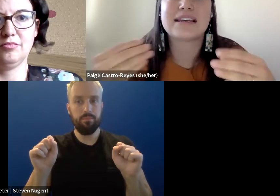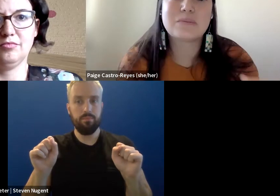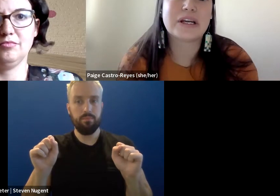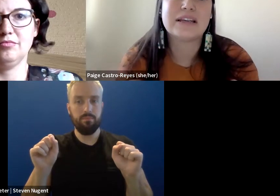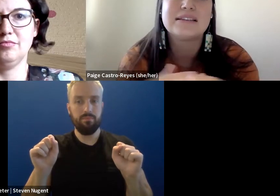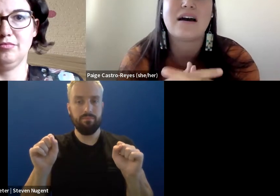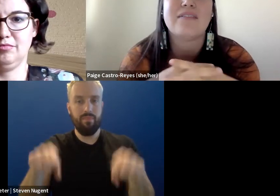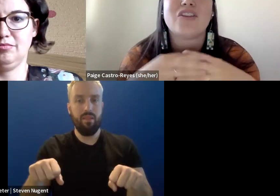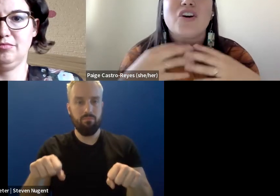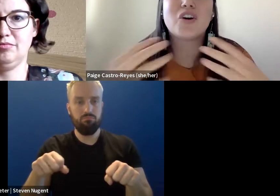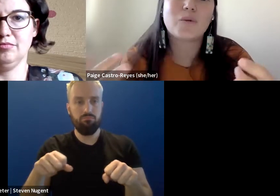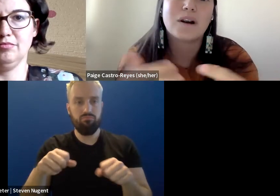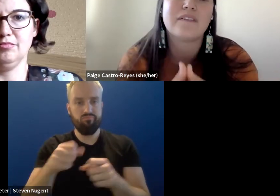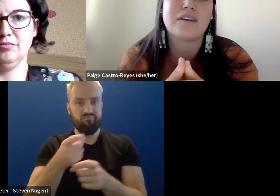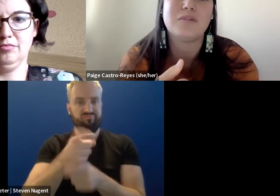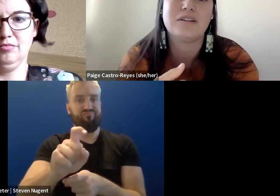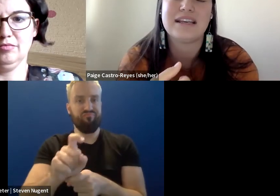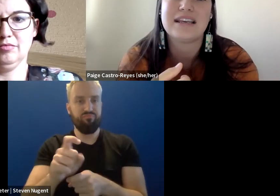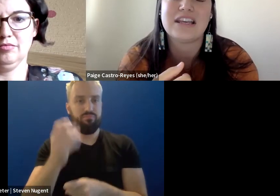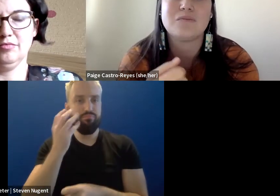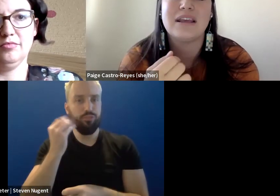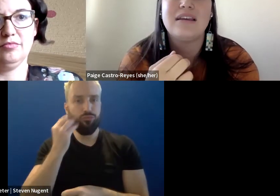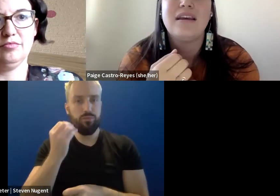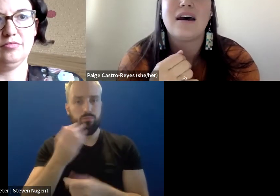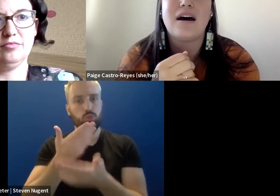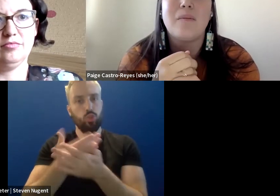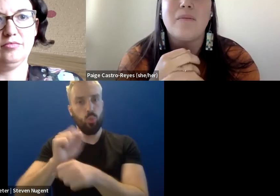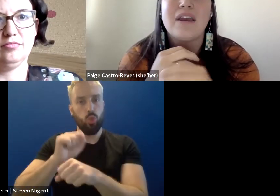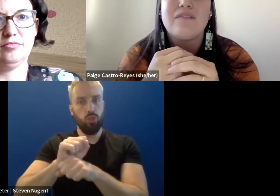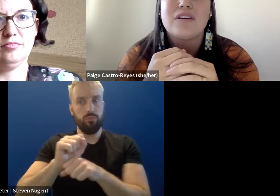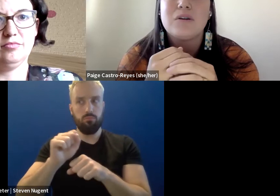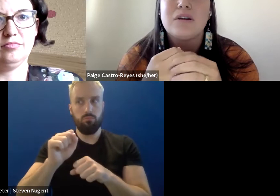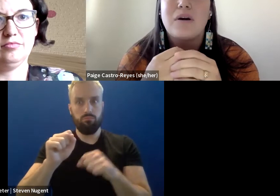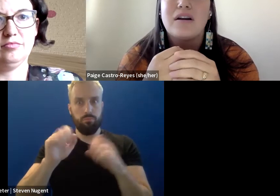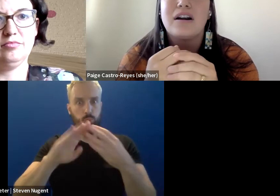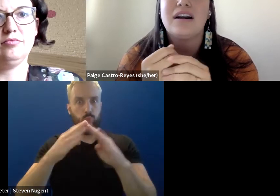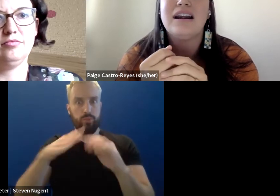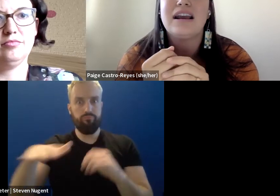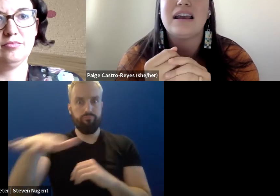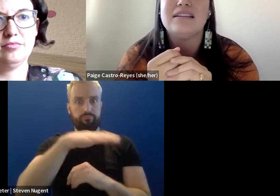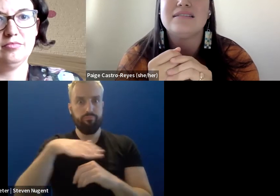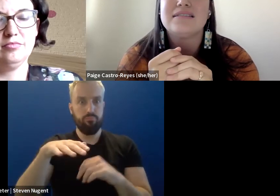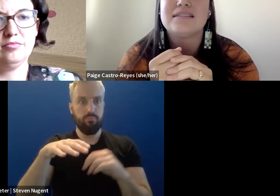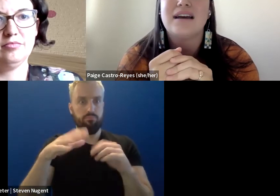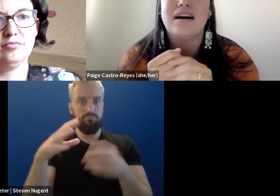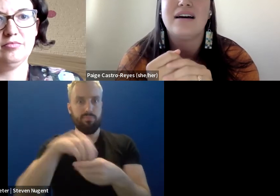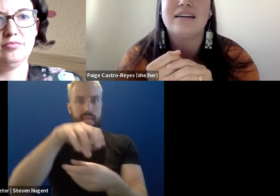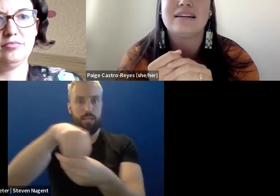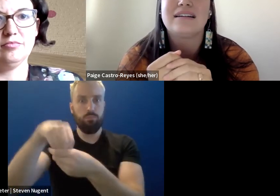sour the experience and the good work of the community engagement if the community partner